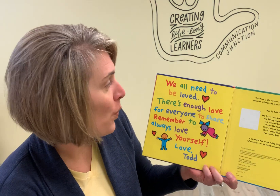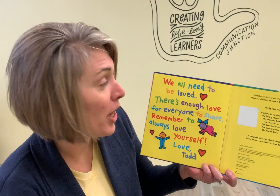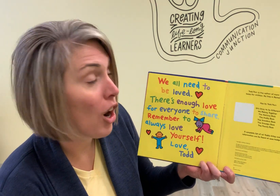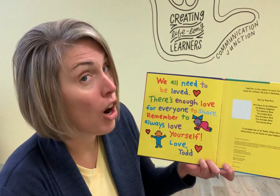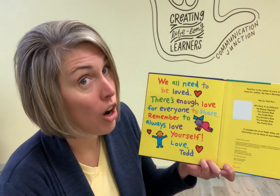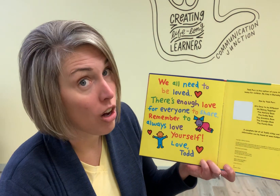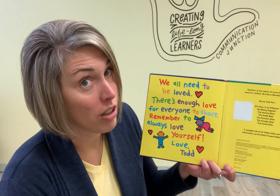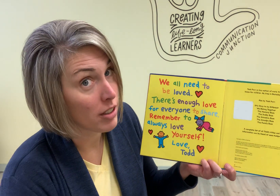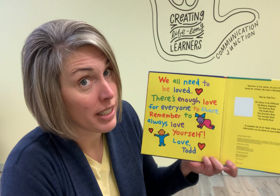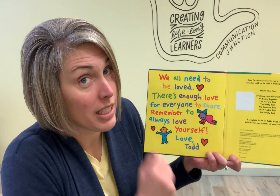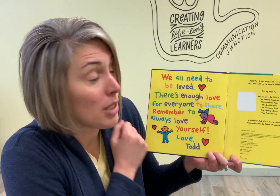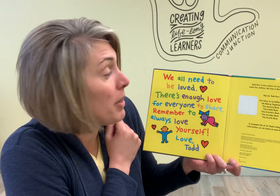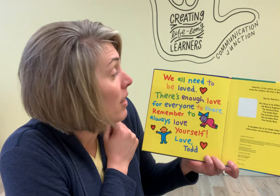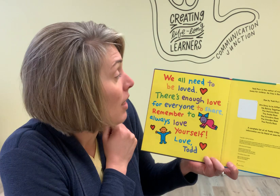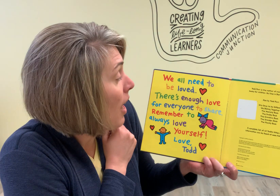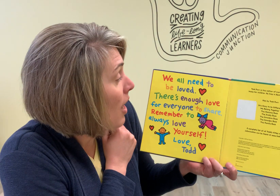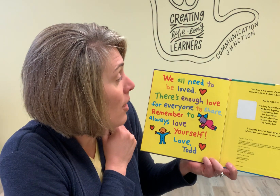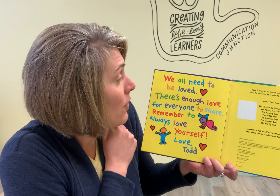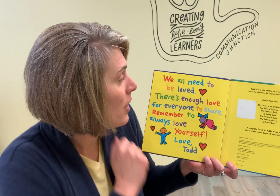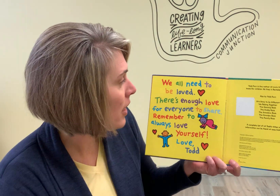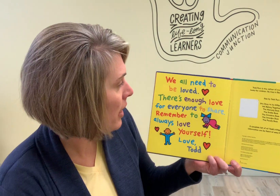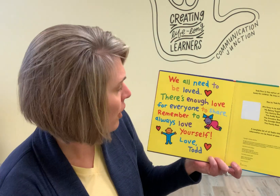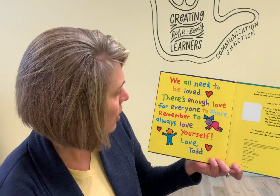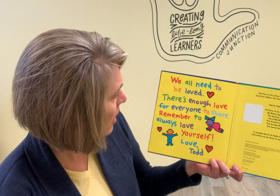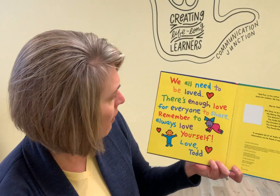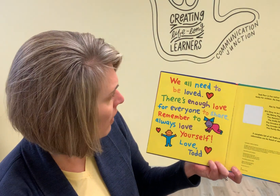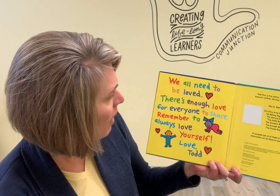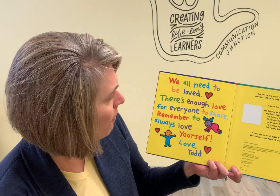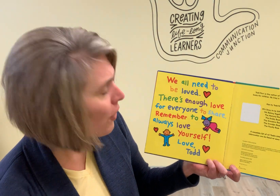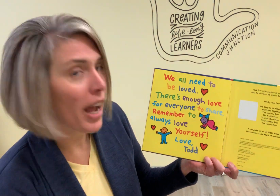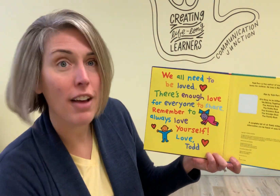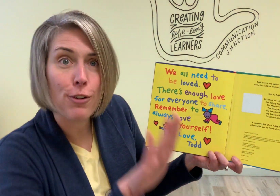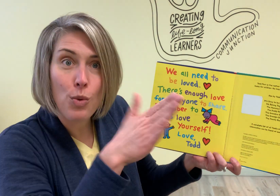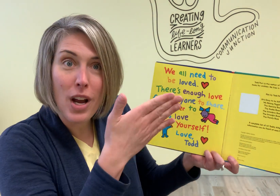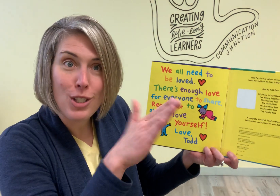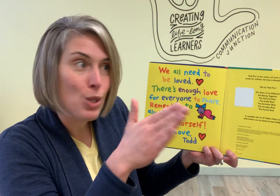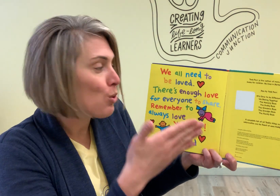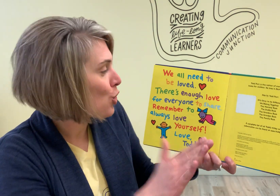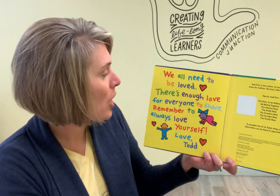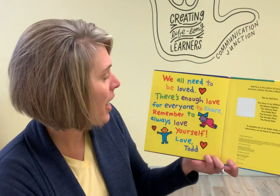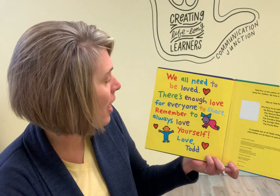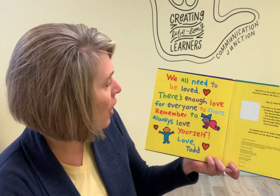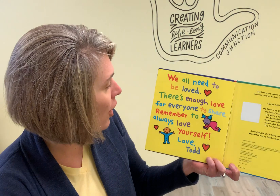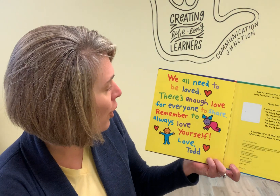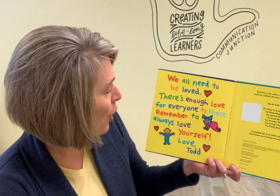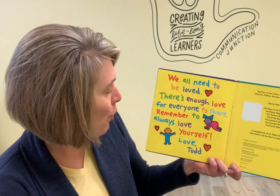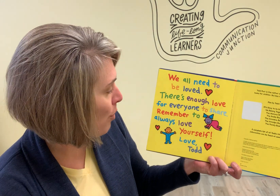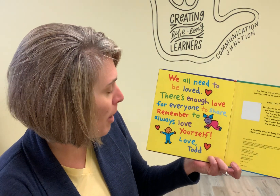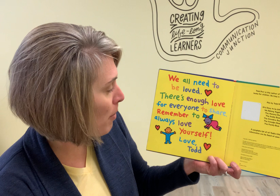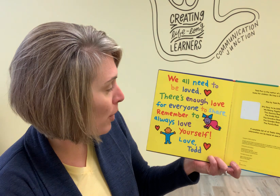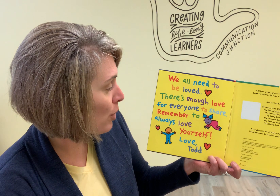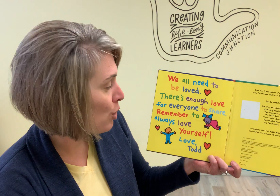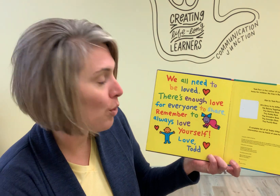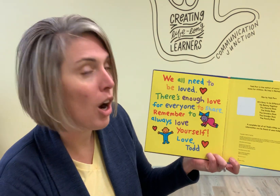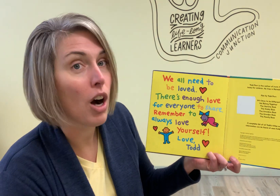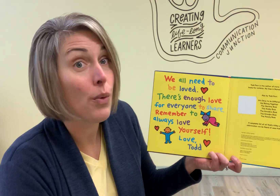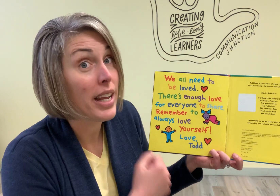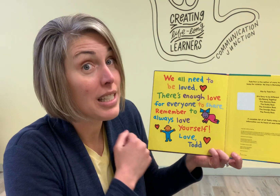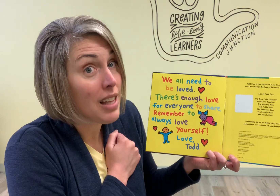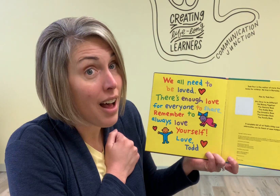We all need to be loved. There's enough love for everyone to share. Remember to always